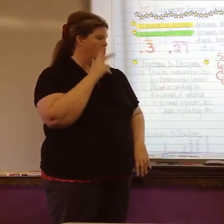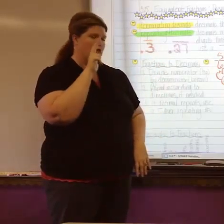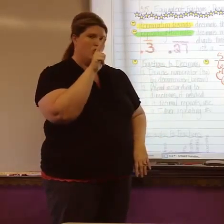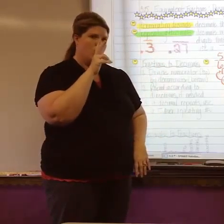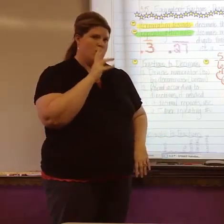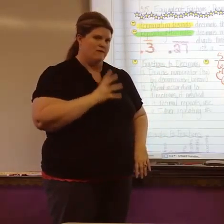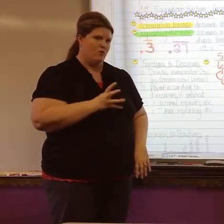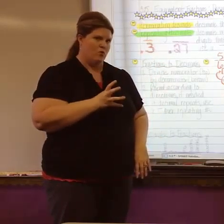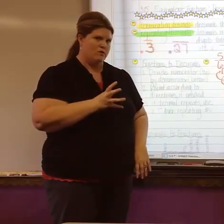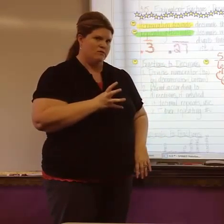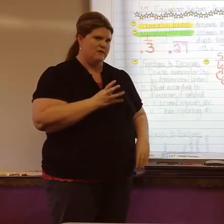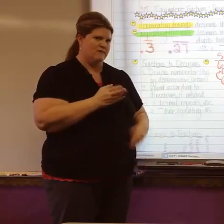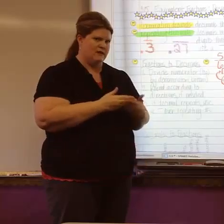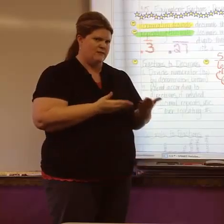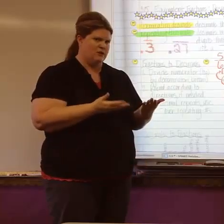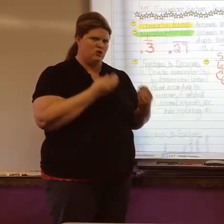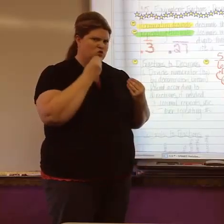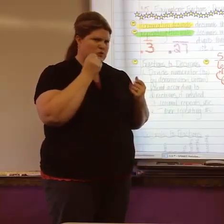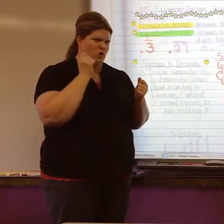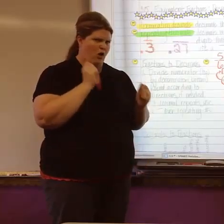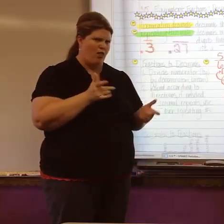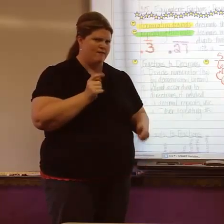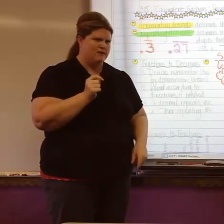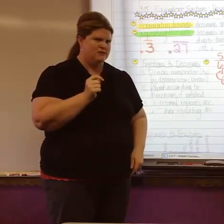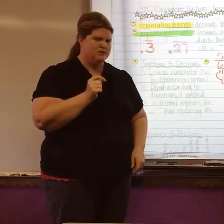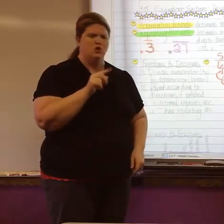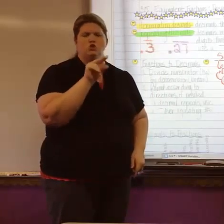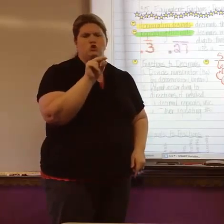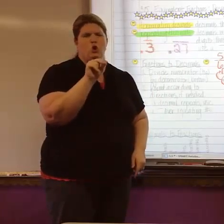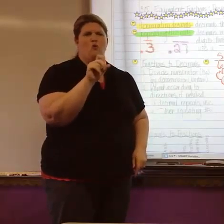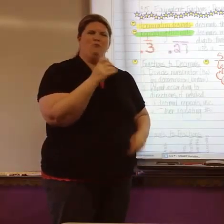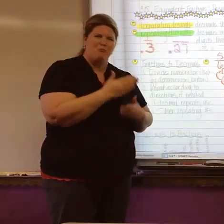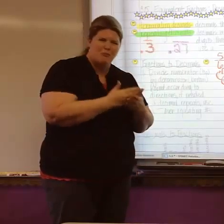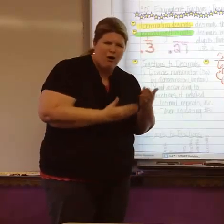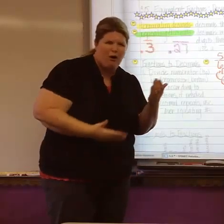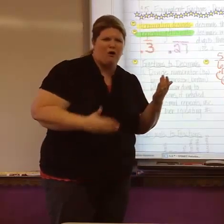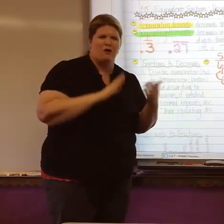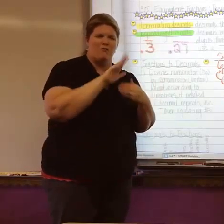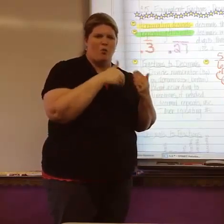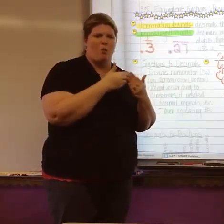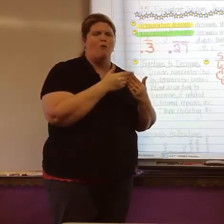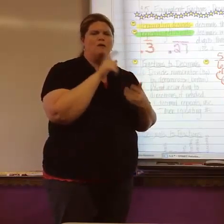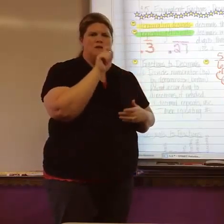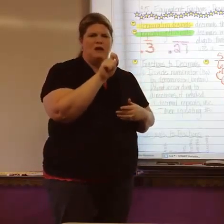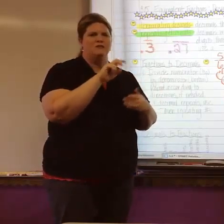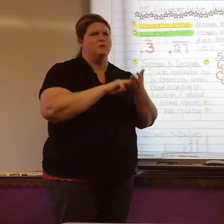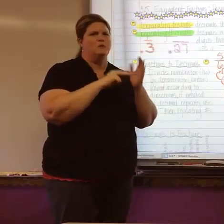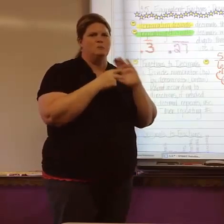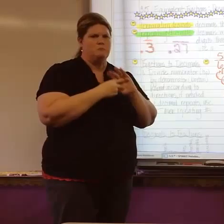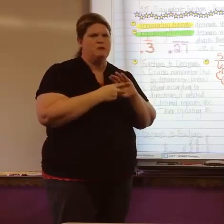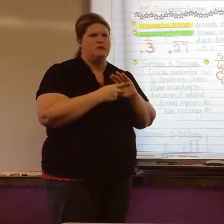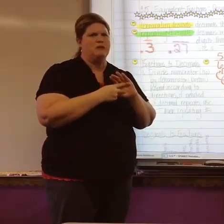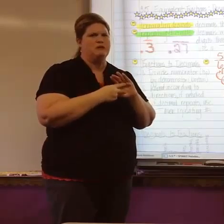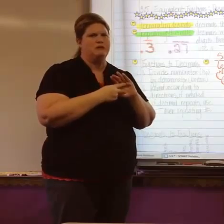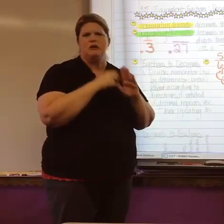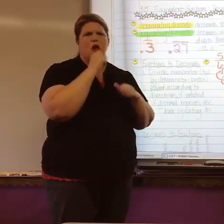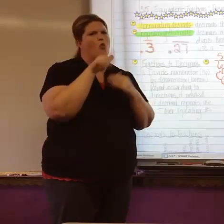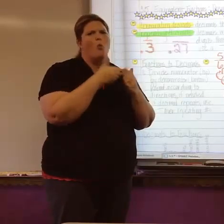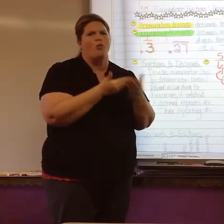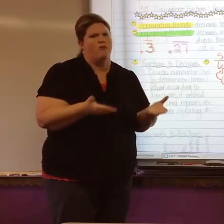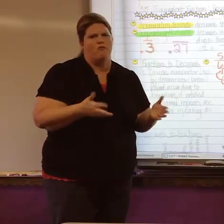3/4 of something, did you eat all of it? No. This, when you have the decimal and numbers after, it means not the